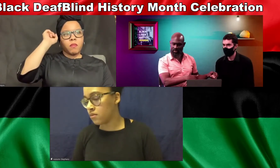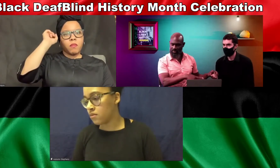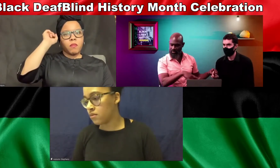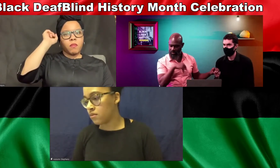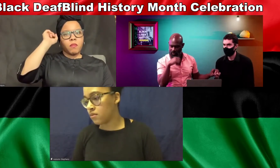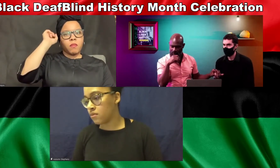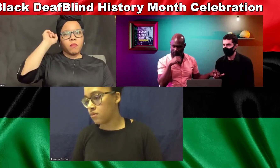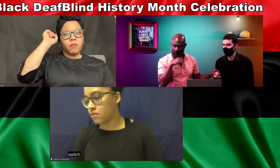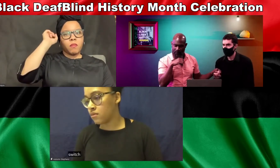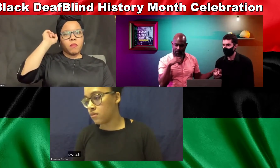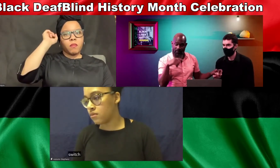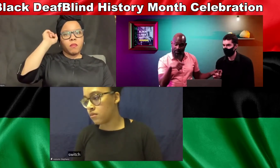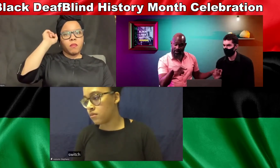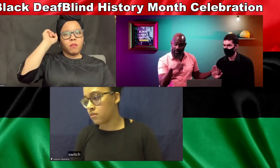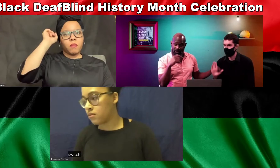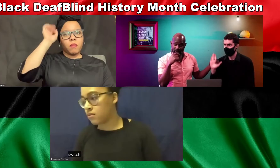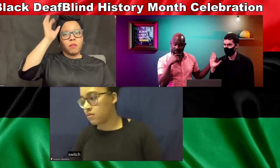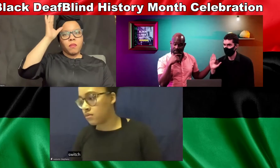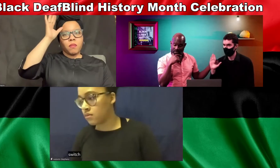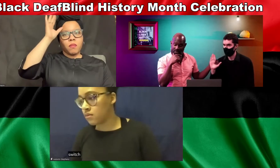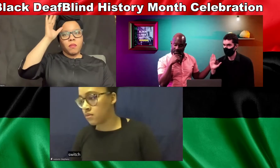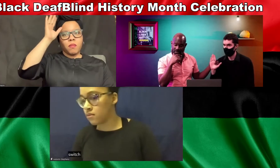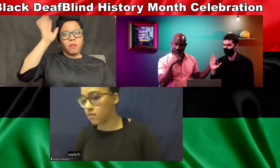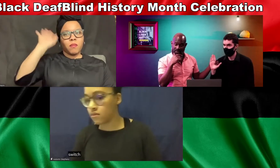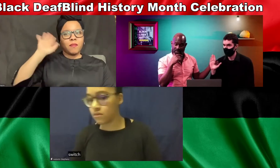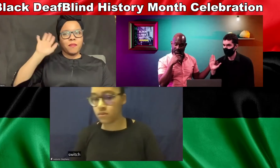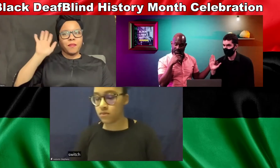Ashley raising her hand.